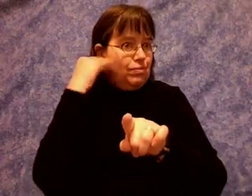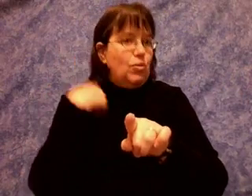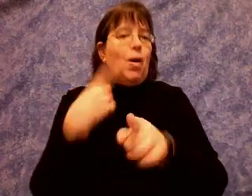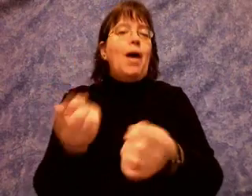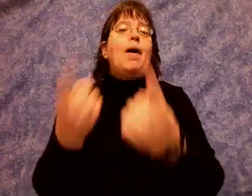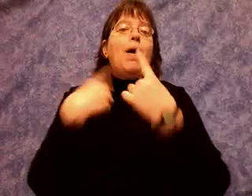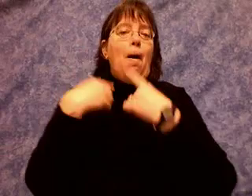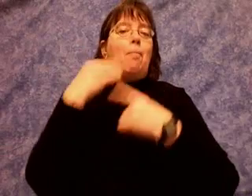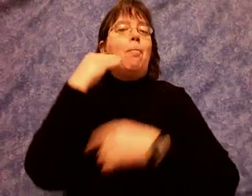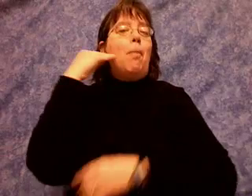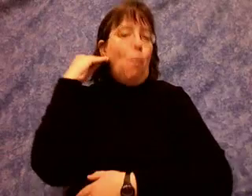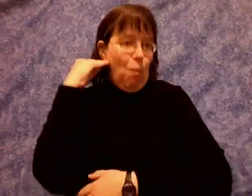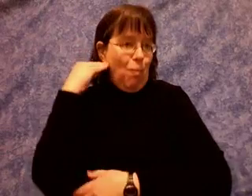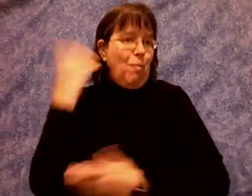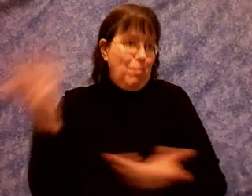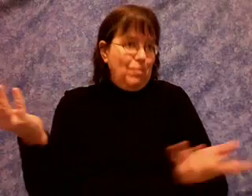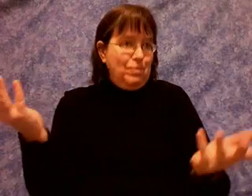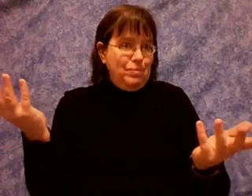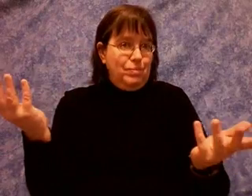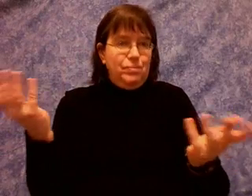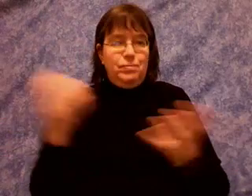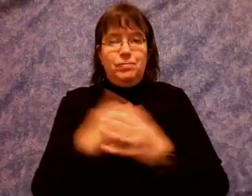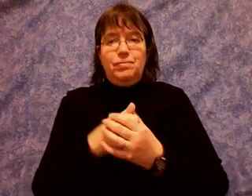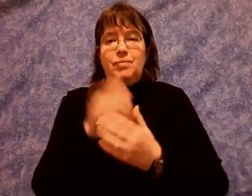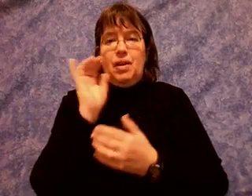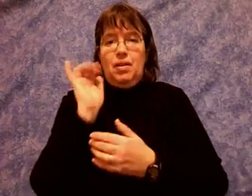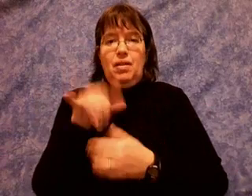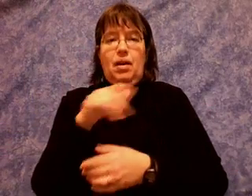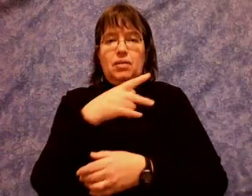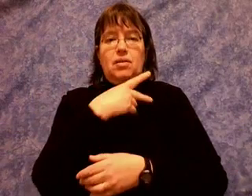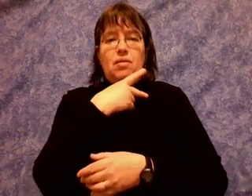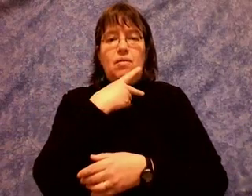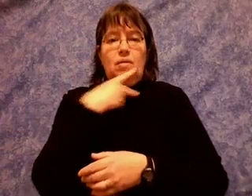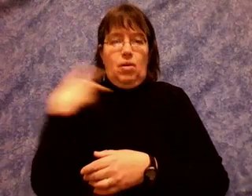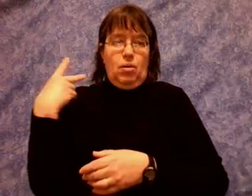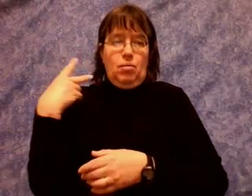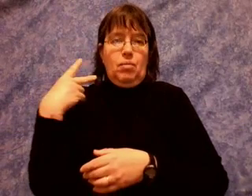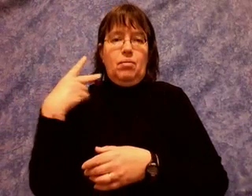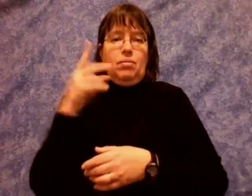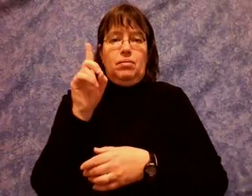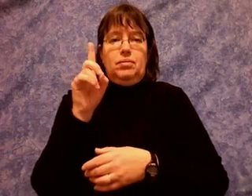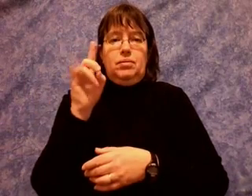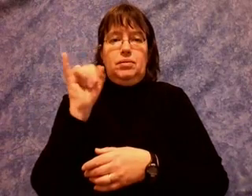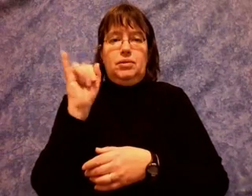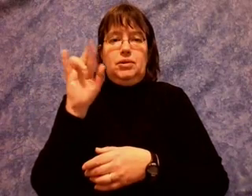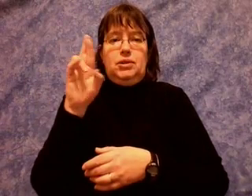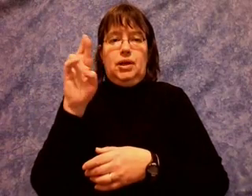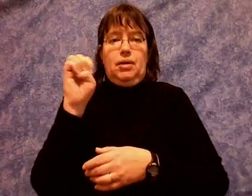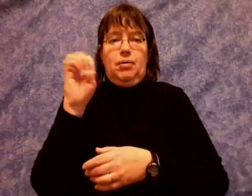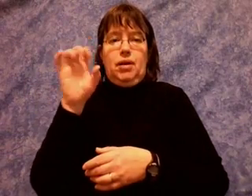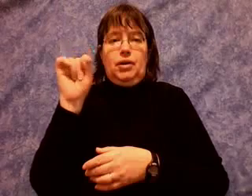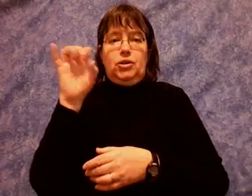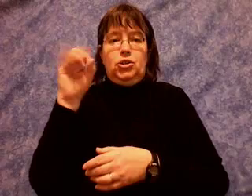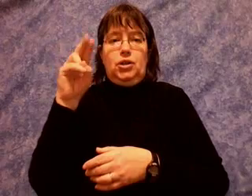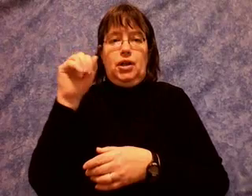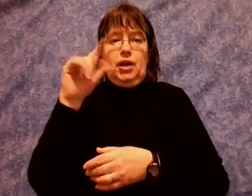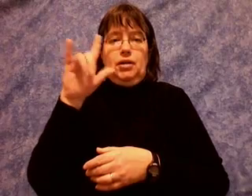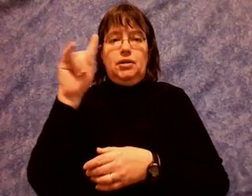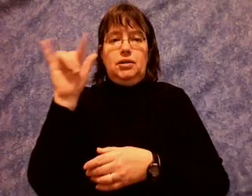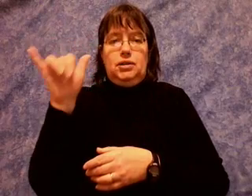or maybe I'm coming home. The direction of the verb indicates the preposition. That's called verb